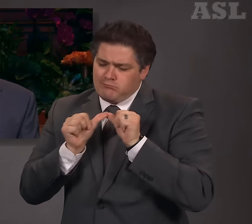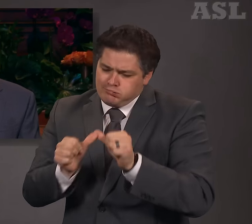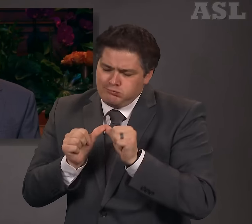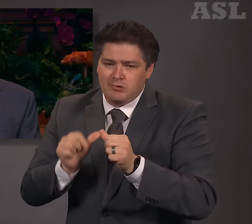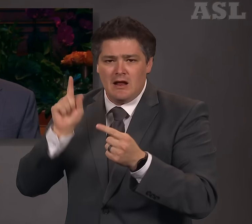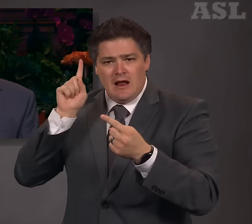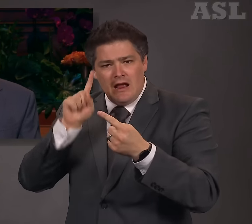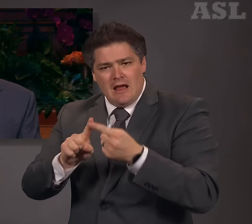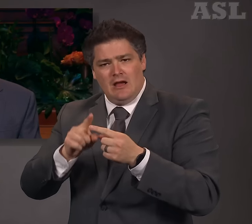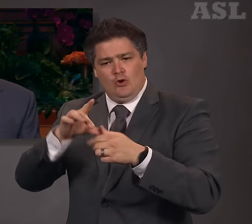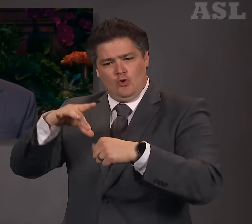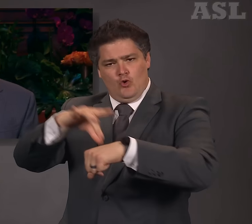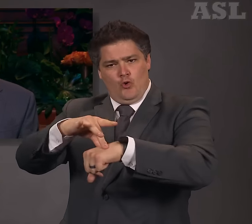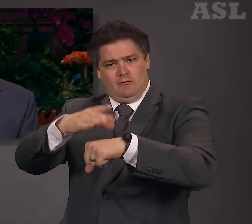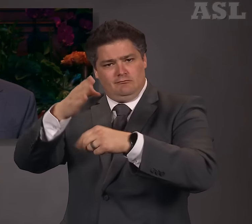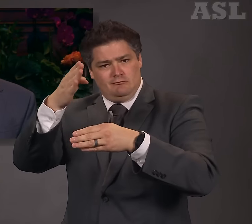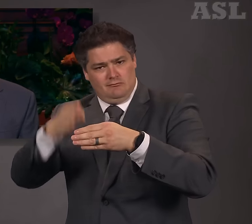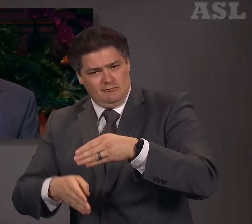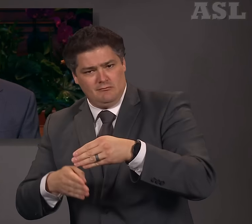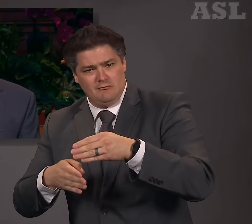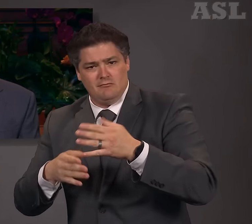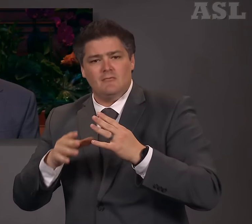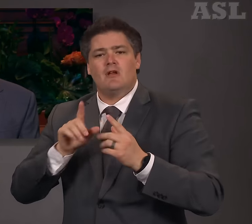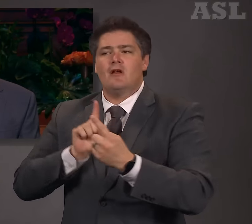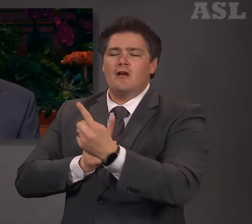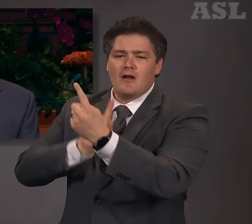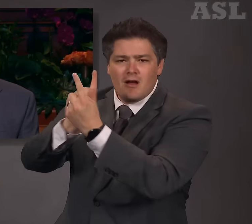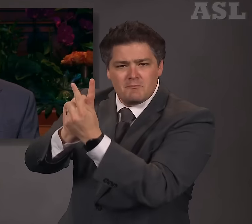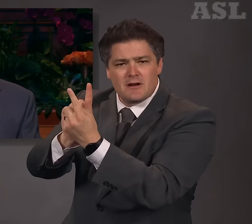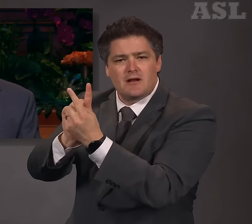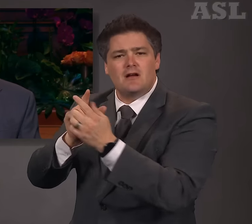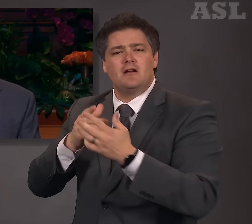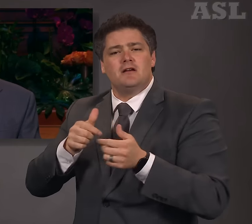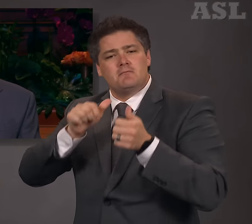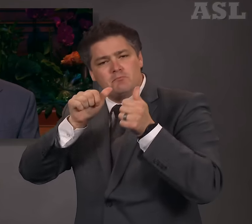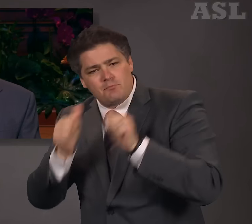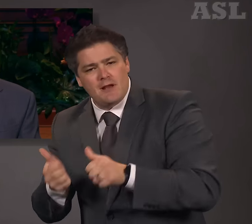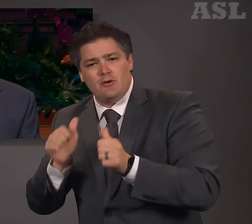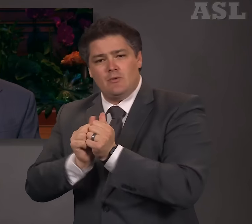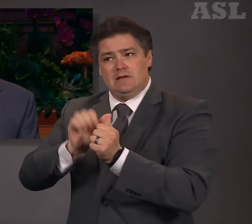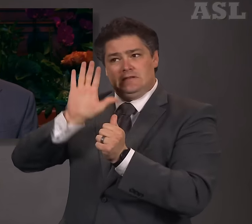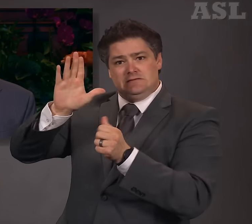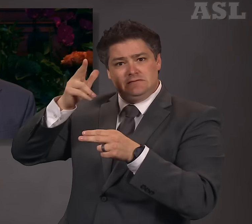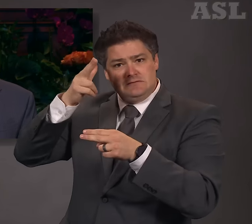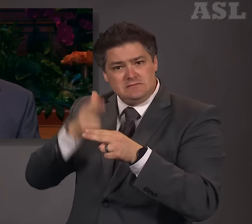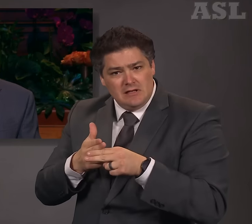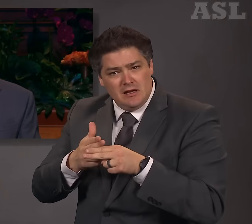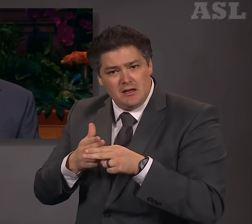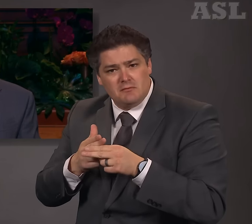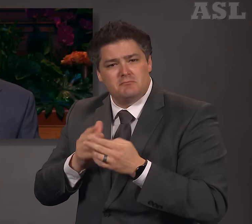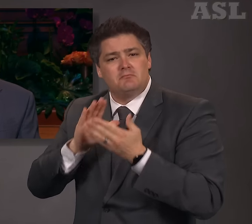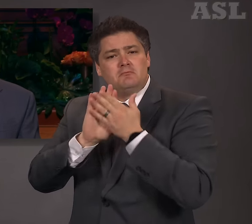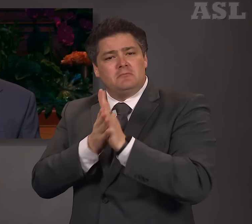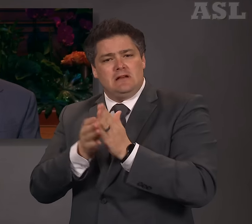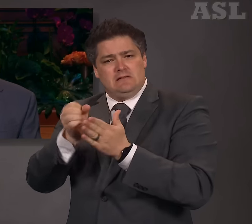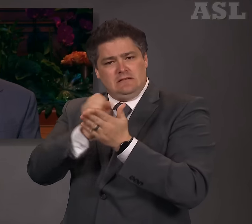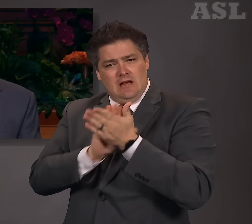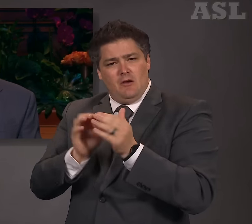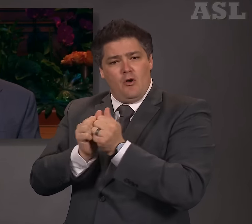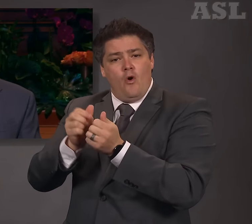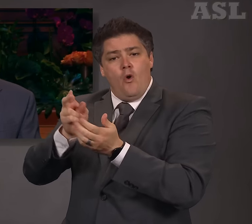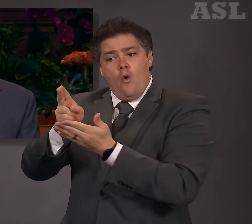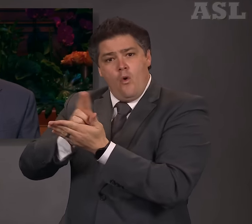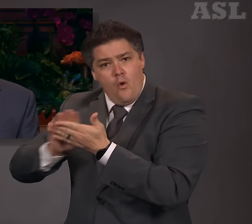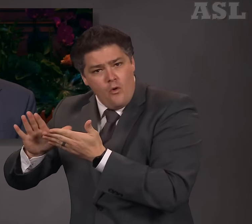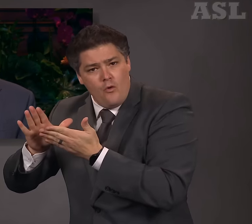earth, and come unto me and be baptized in my name, that ye may be sanctified by the reception of the Holy